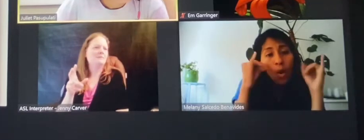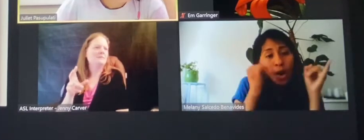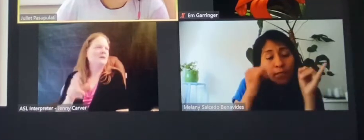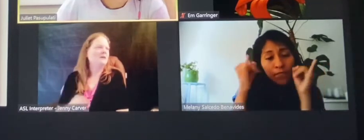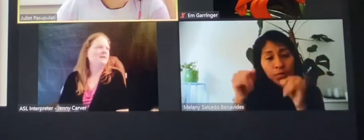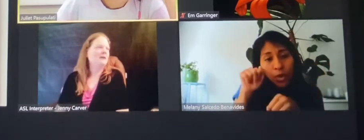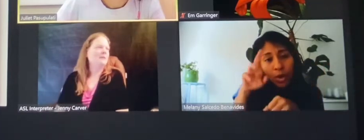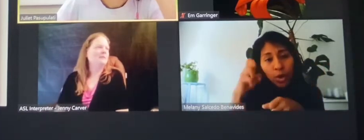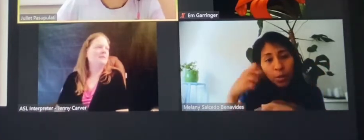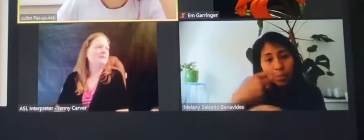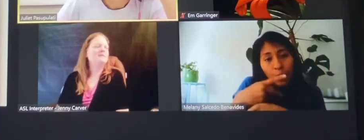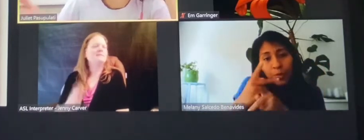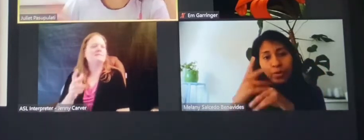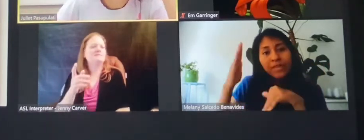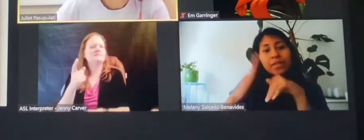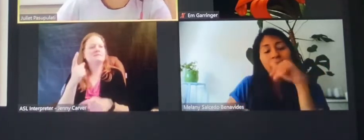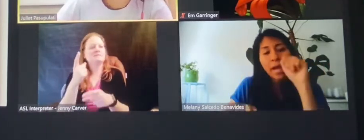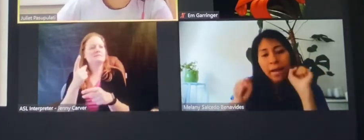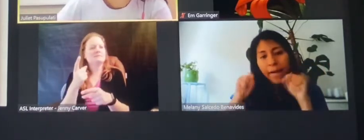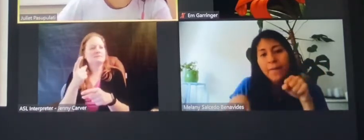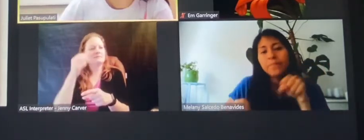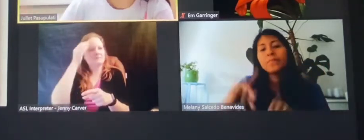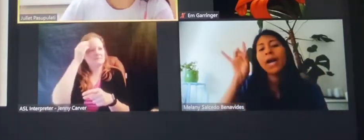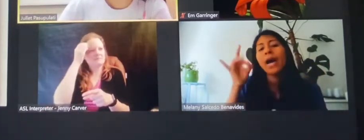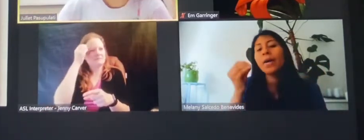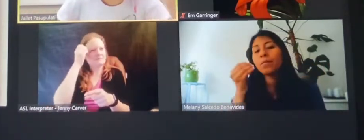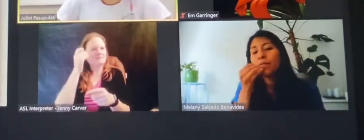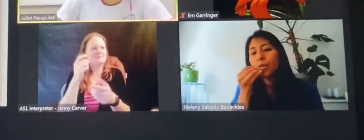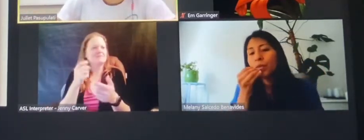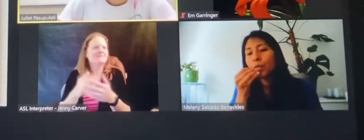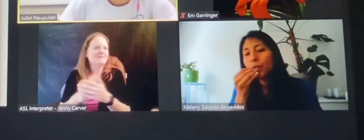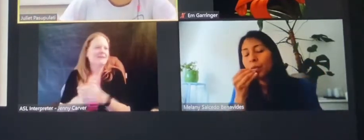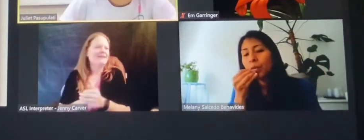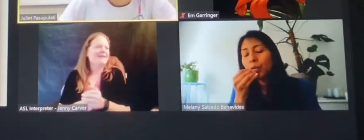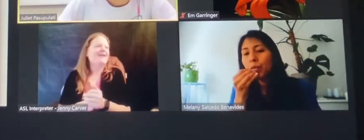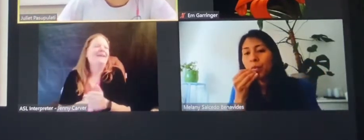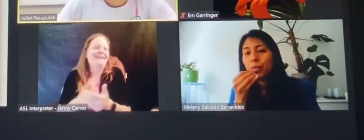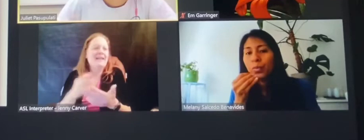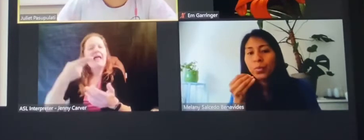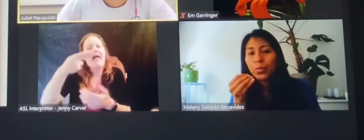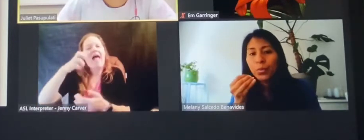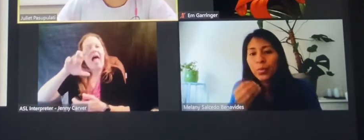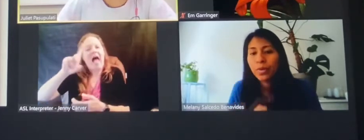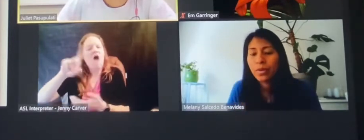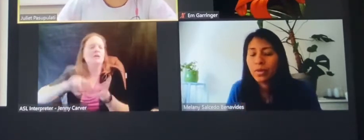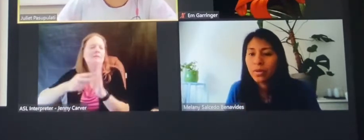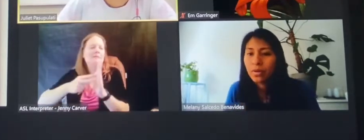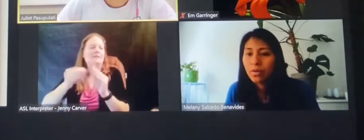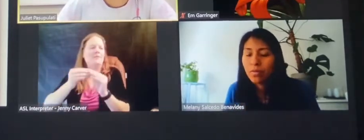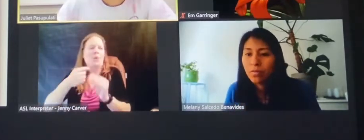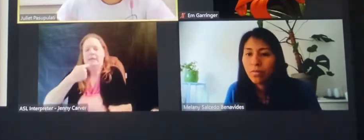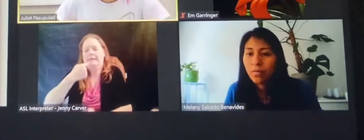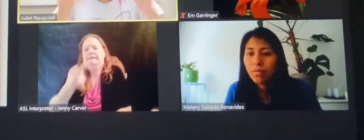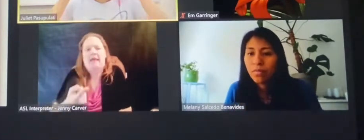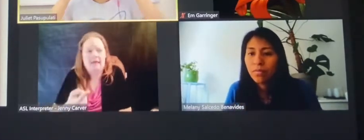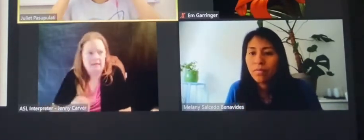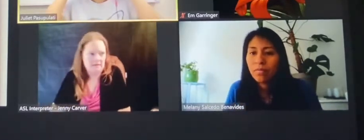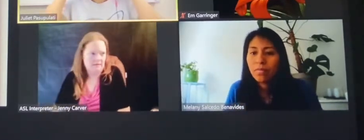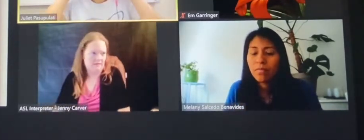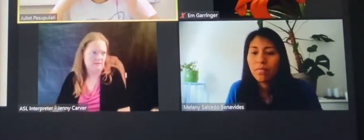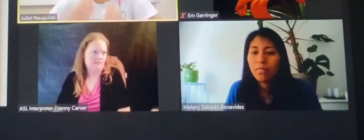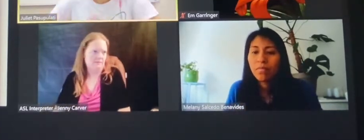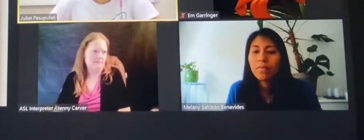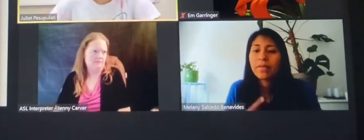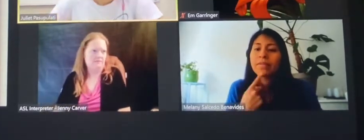So full, like, individuals can find food.